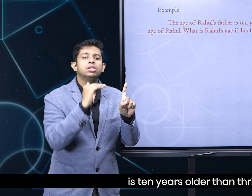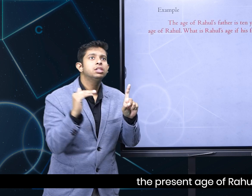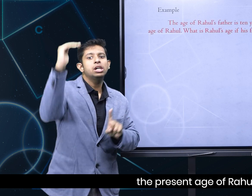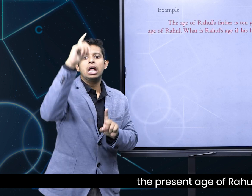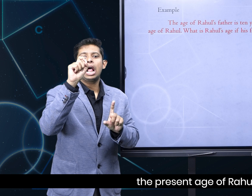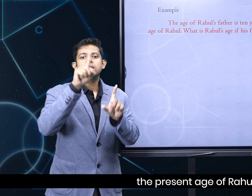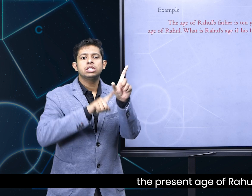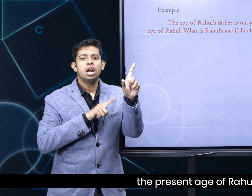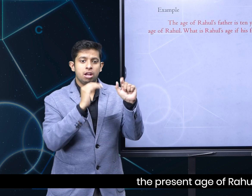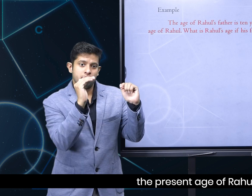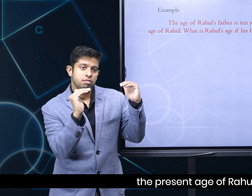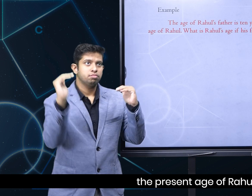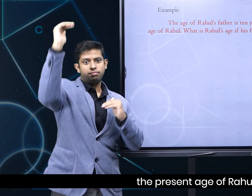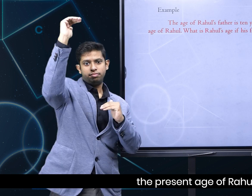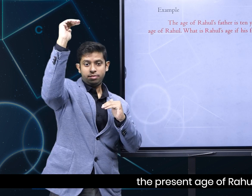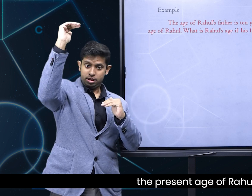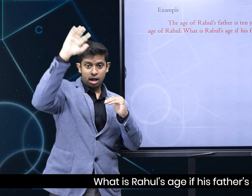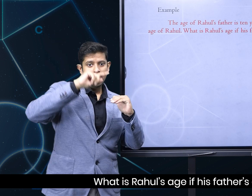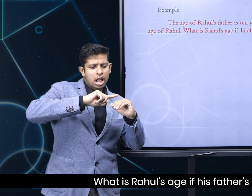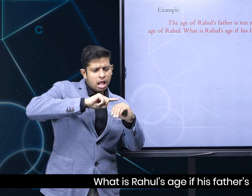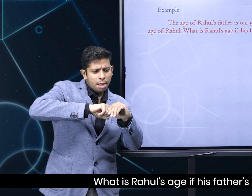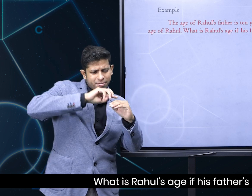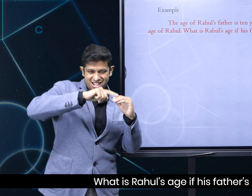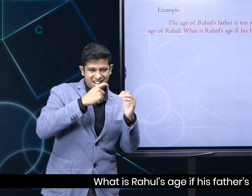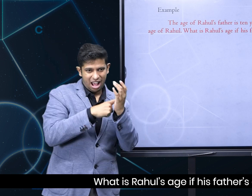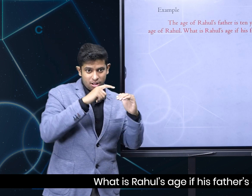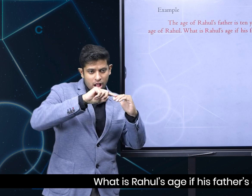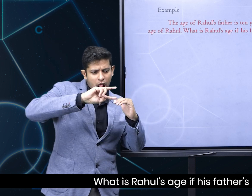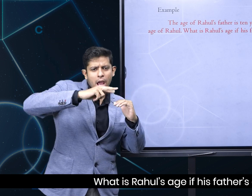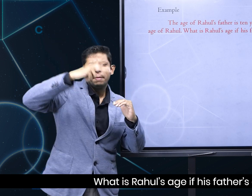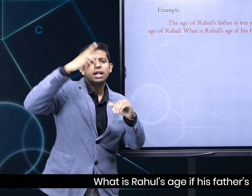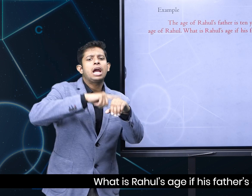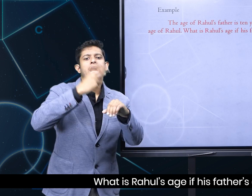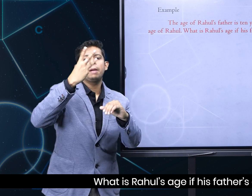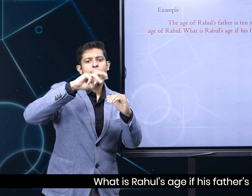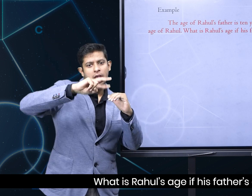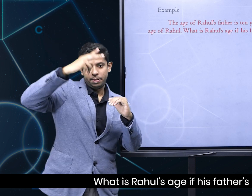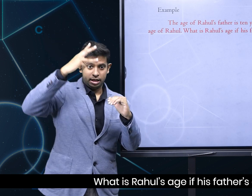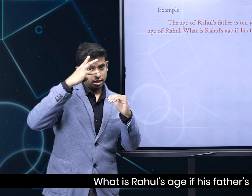the present age of Rahul. What is Rahul's age if his father's age is 40?